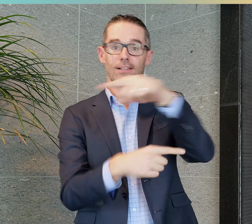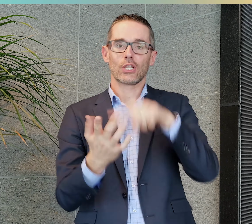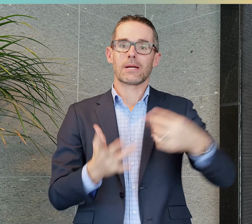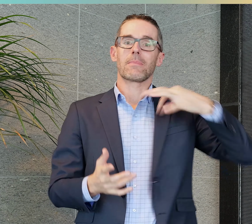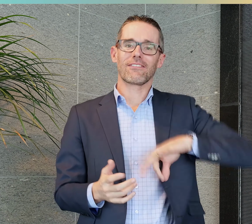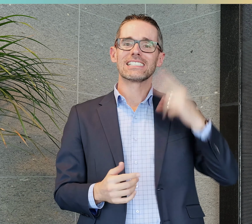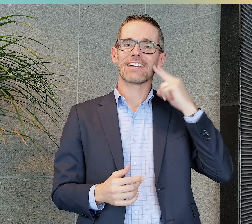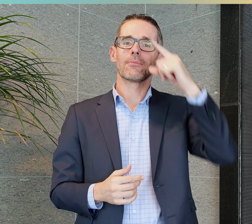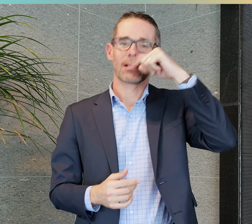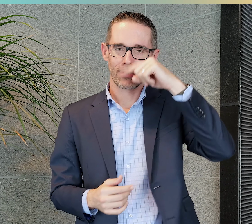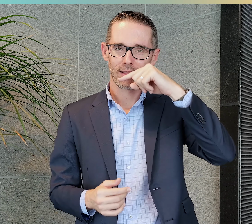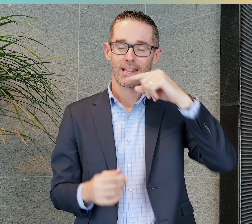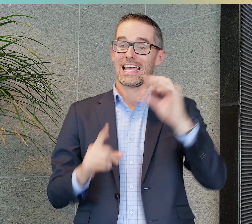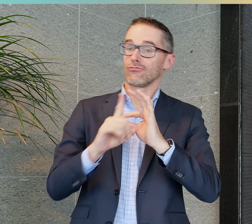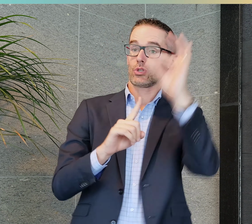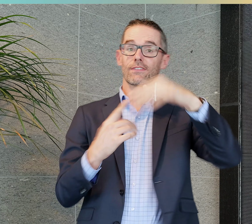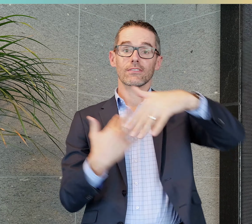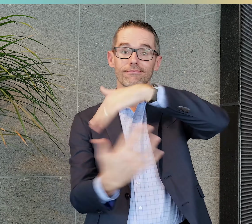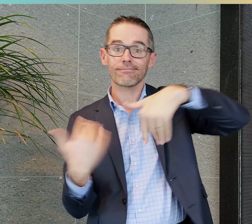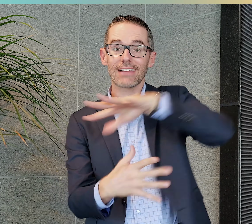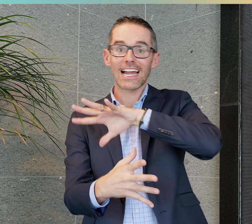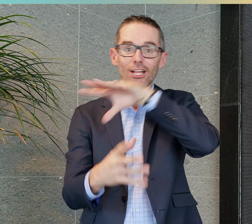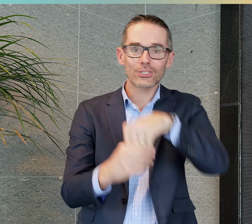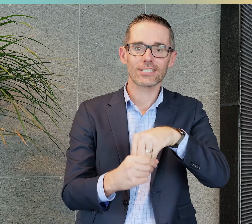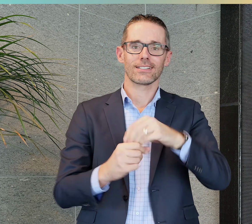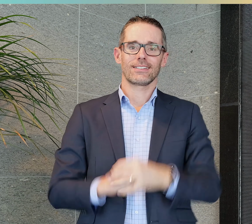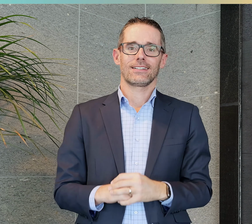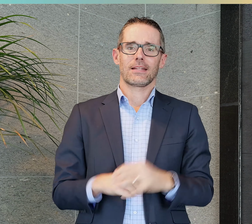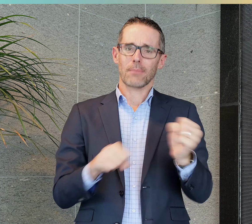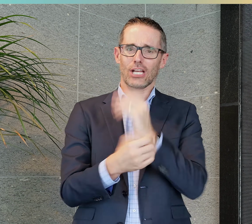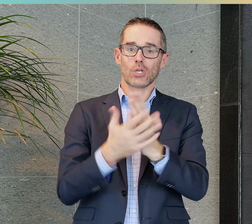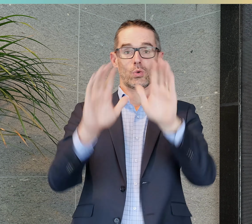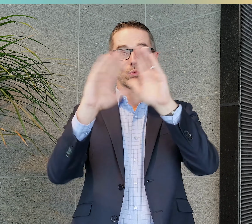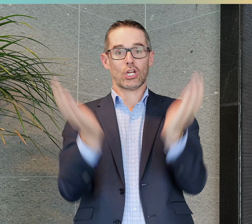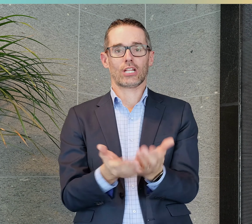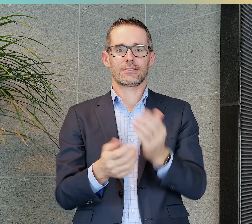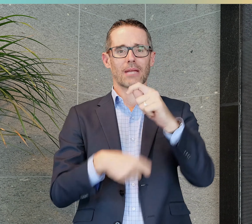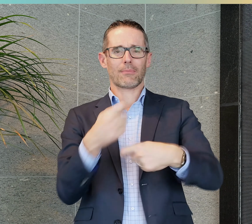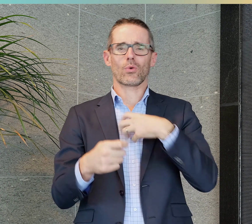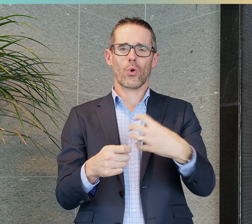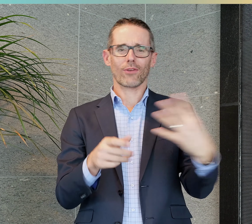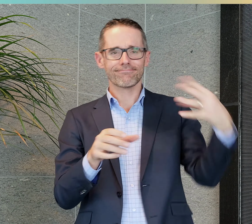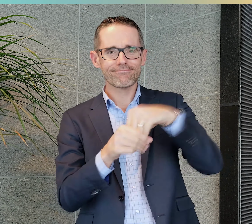to benefit the deaf community so their local communities and societies are more inclusive